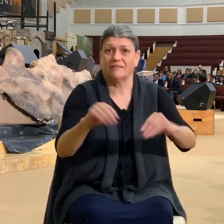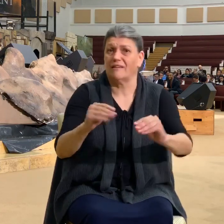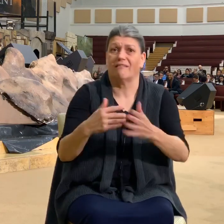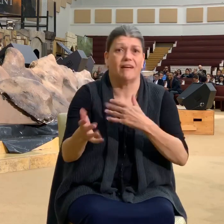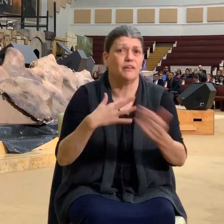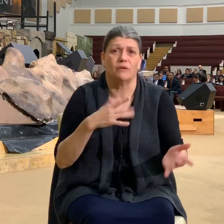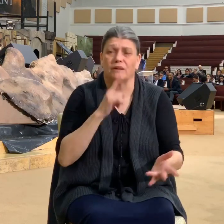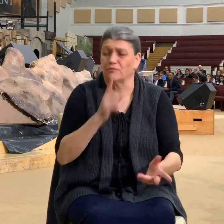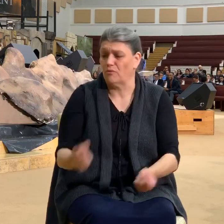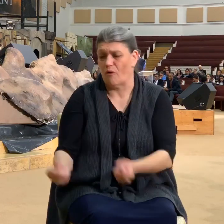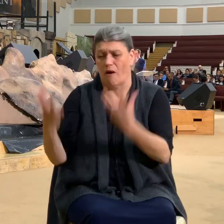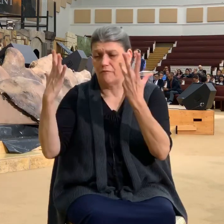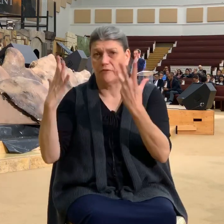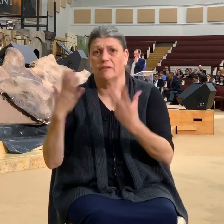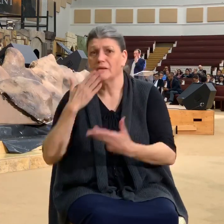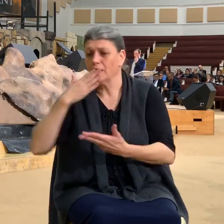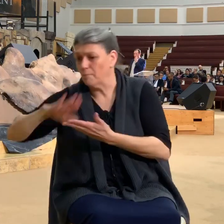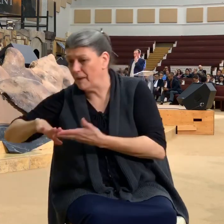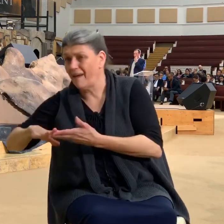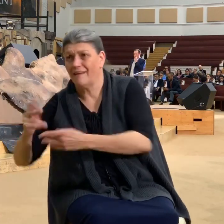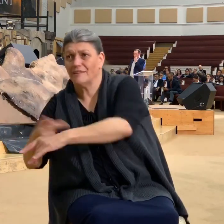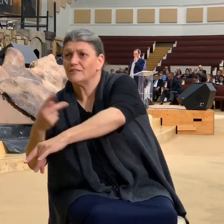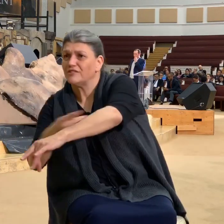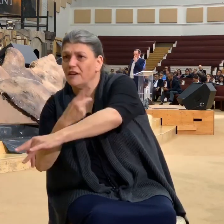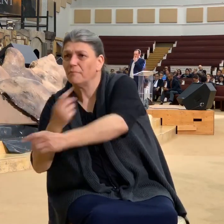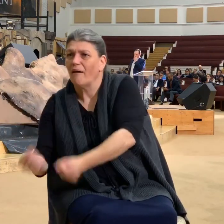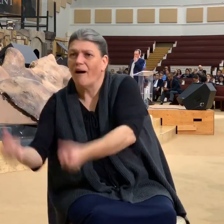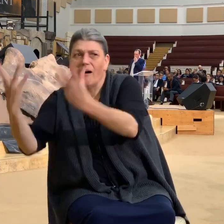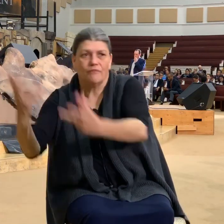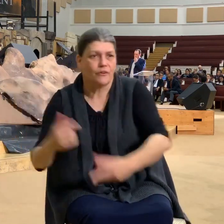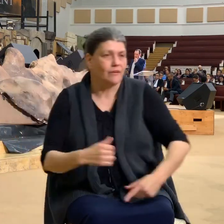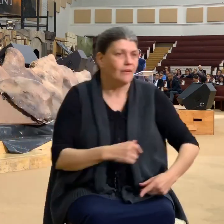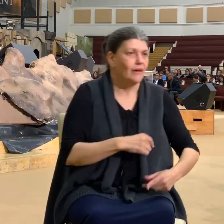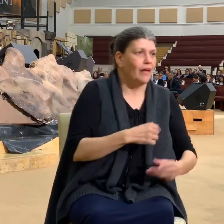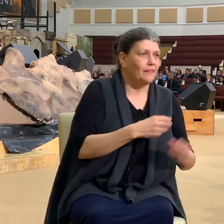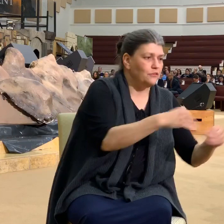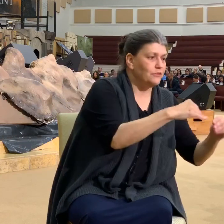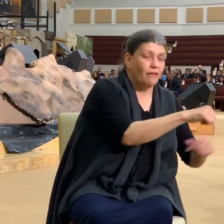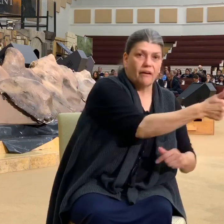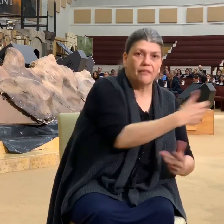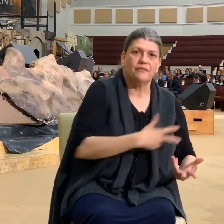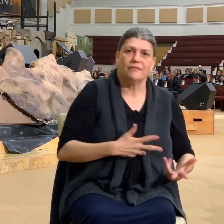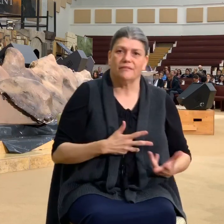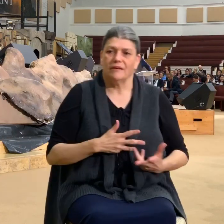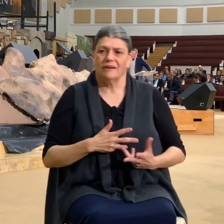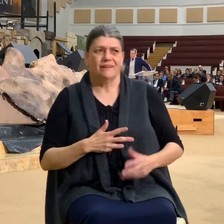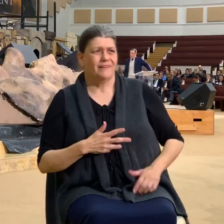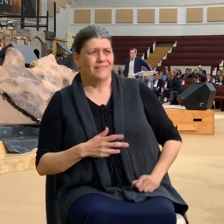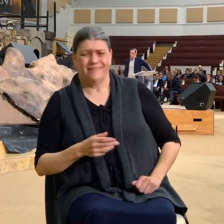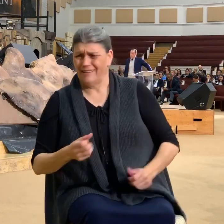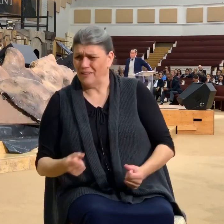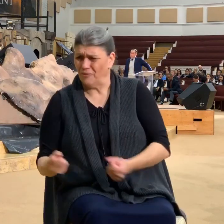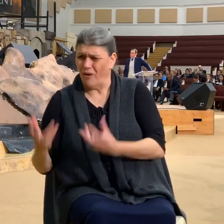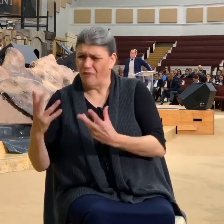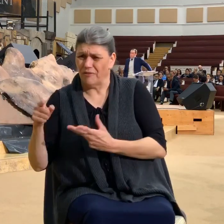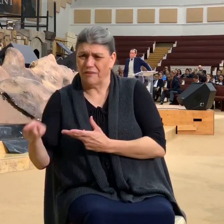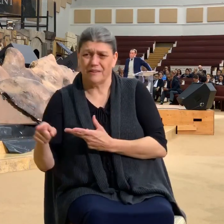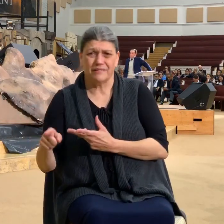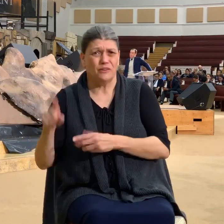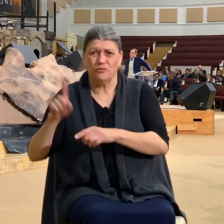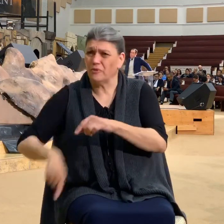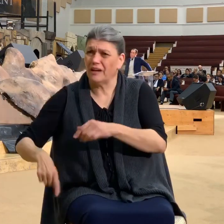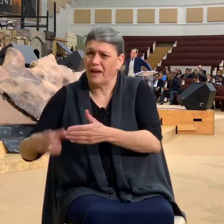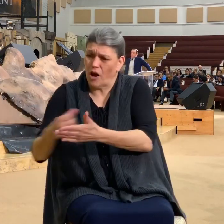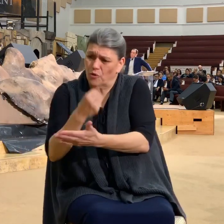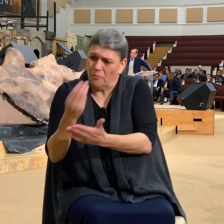and you're offering that blind sheep, that one that is supposed to be perfect, and you can't make any money off of it anyway,